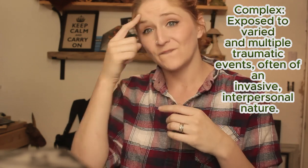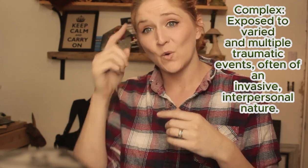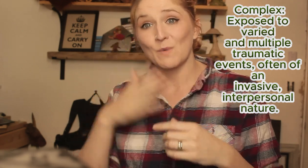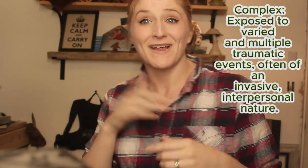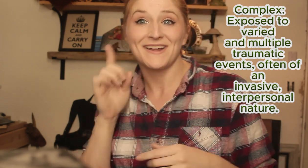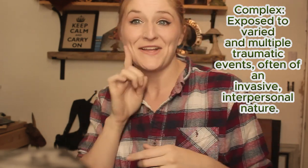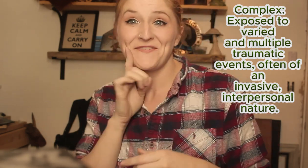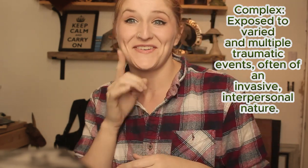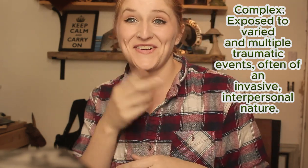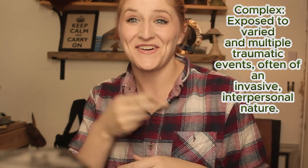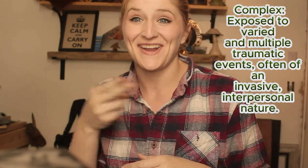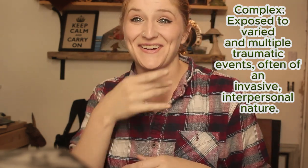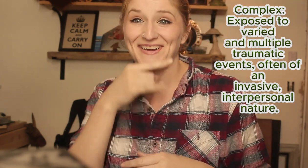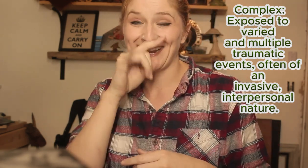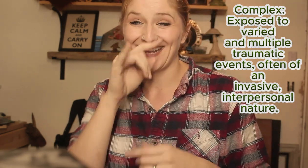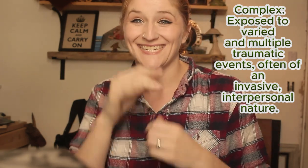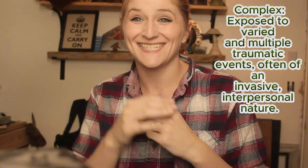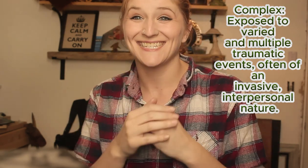for my deaf and hard of hearing kids.